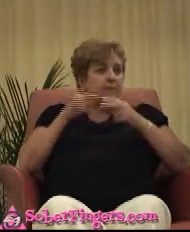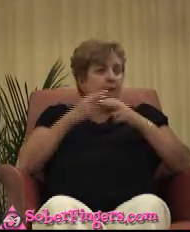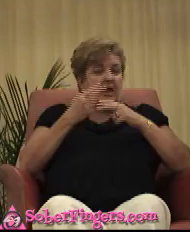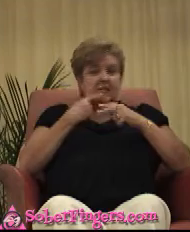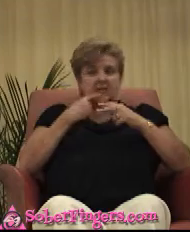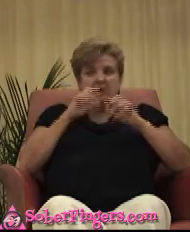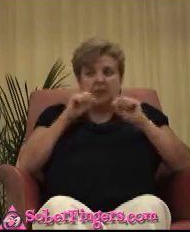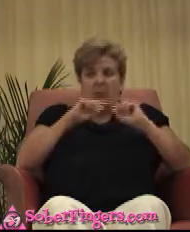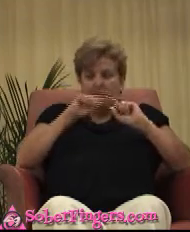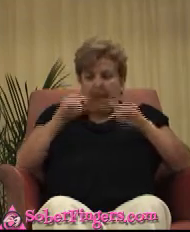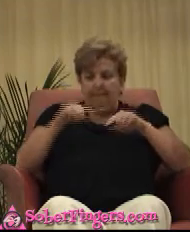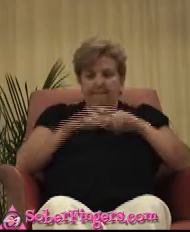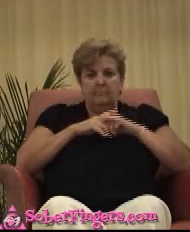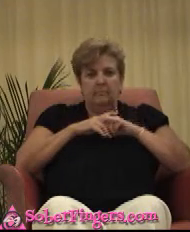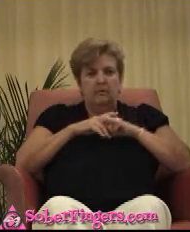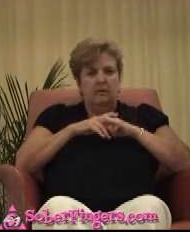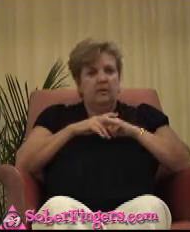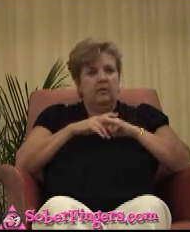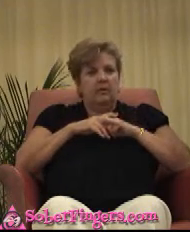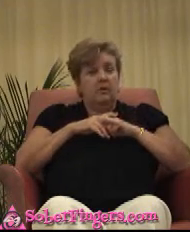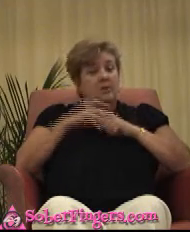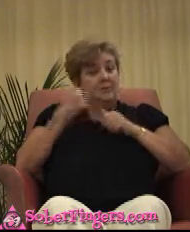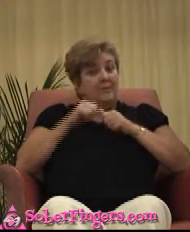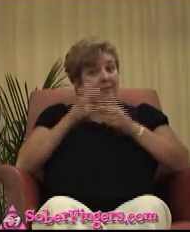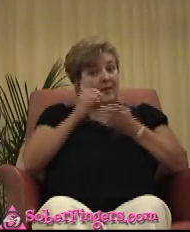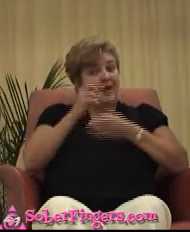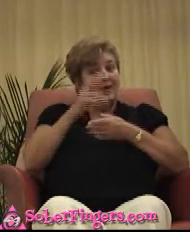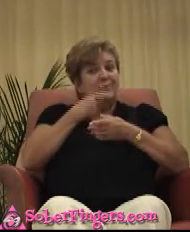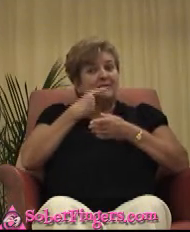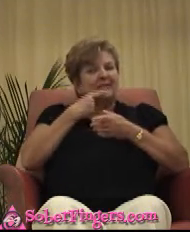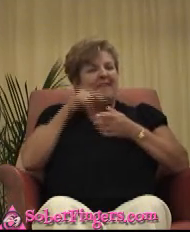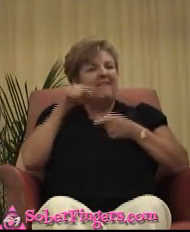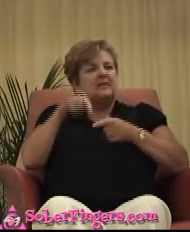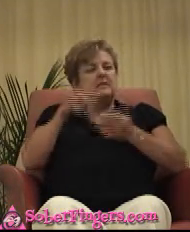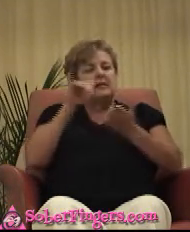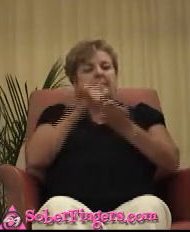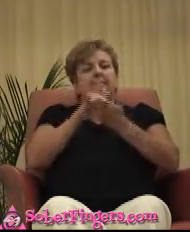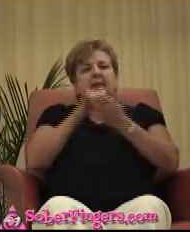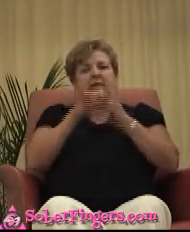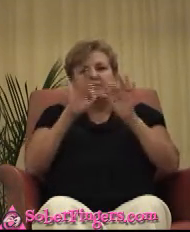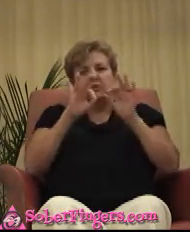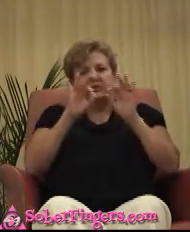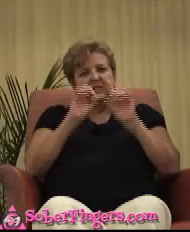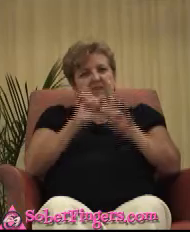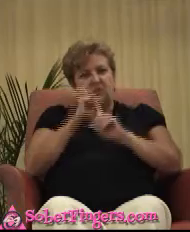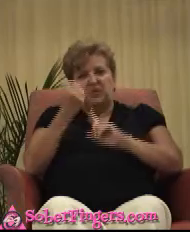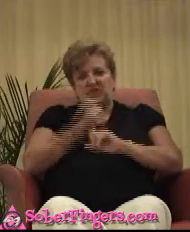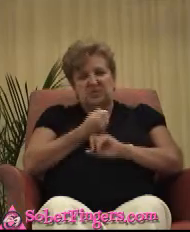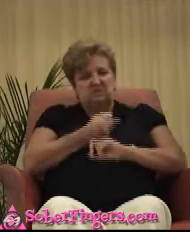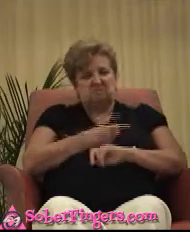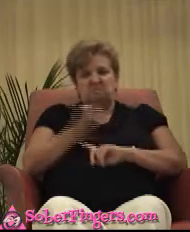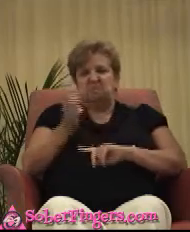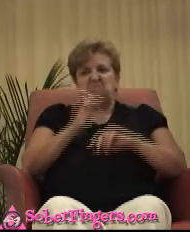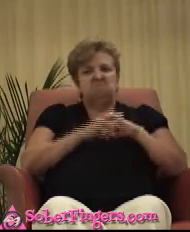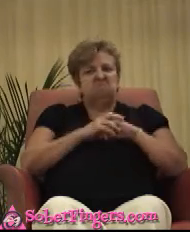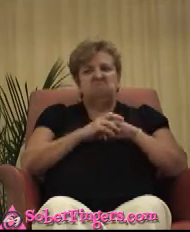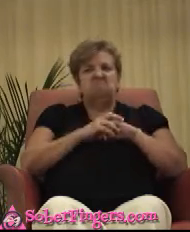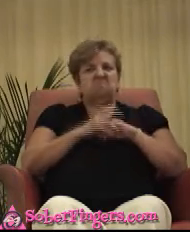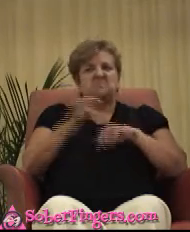written this off as an impossible family situation because I was too unyielding. I was just too rigid. I would never